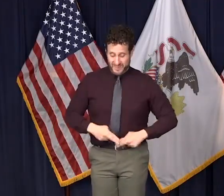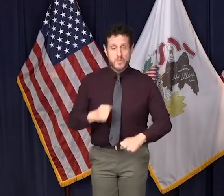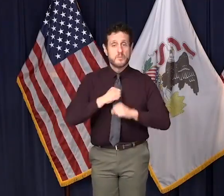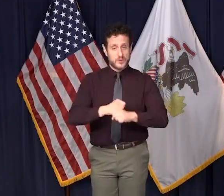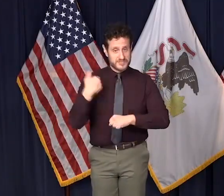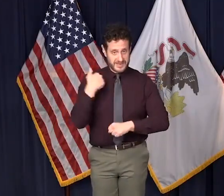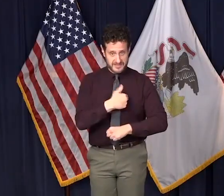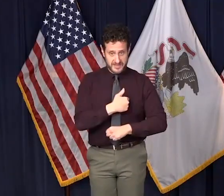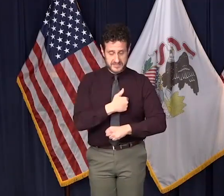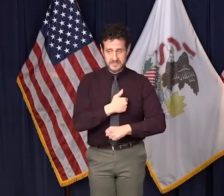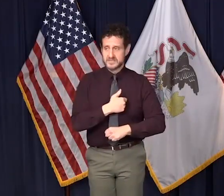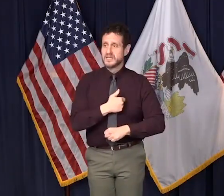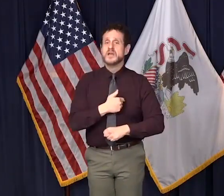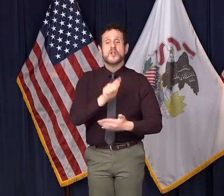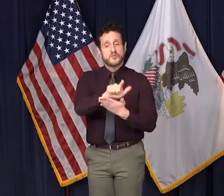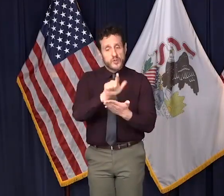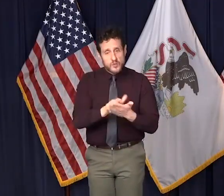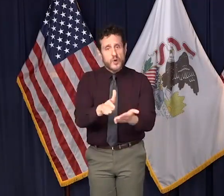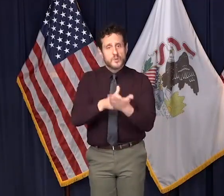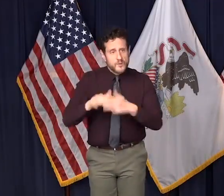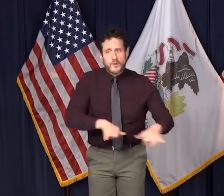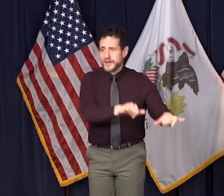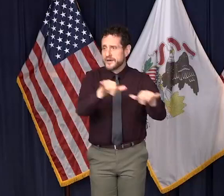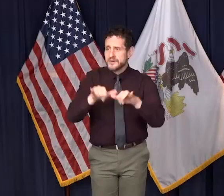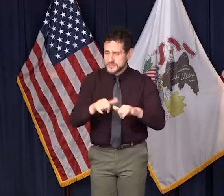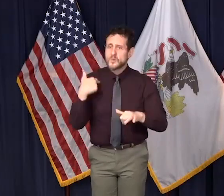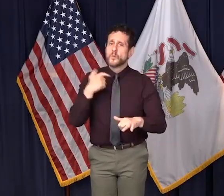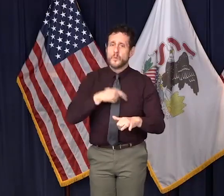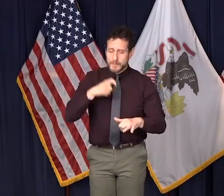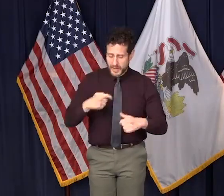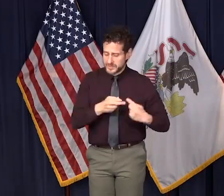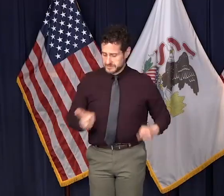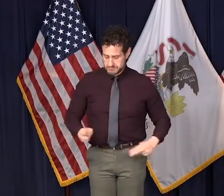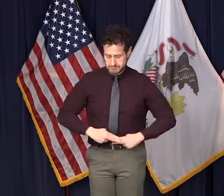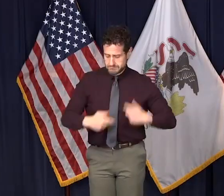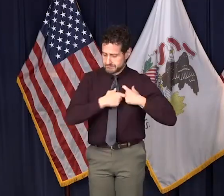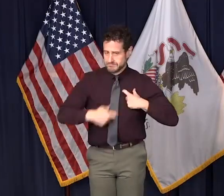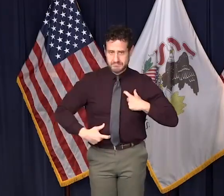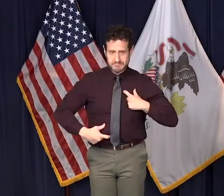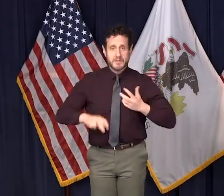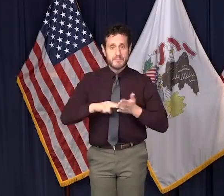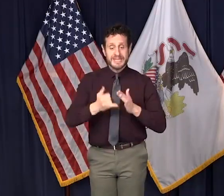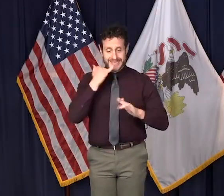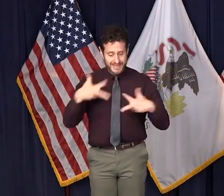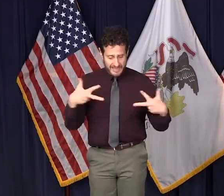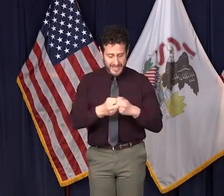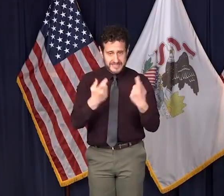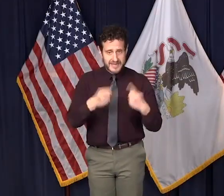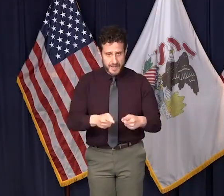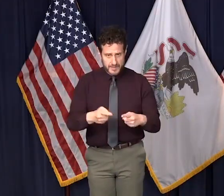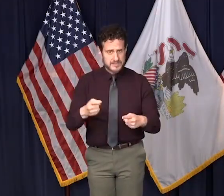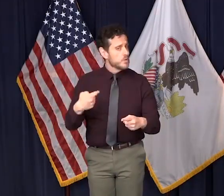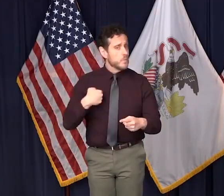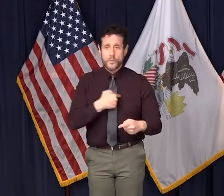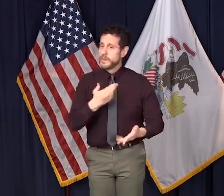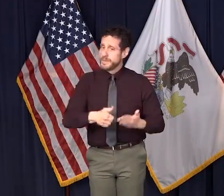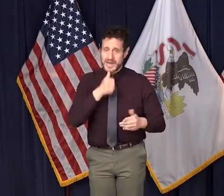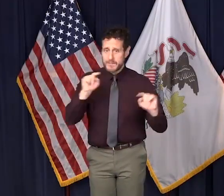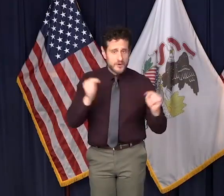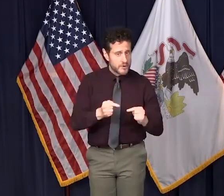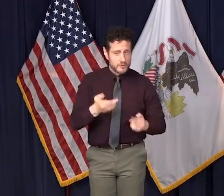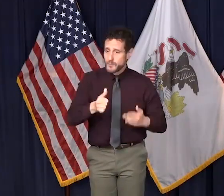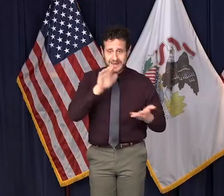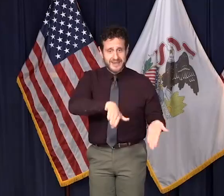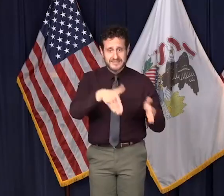used universally to save people and vehicles from harm or death. And we have a chance to do the same thing